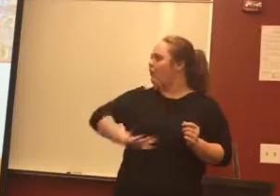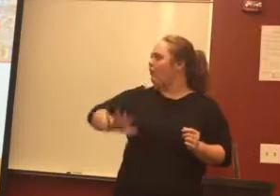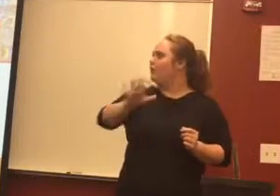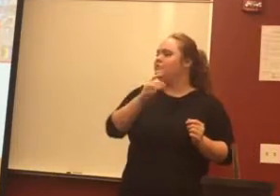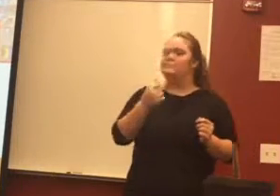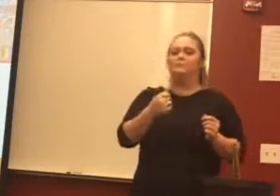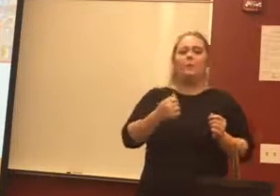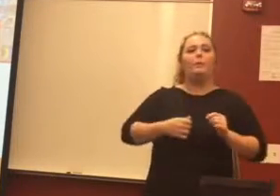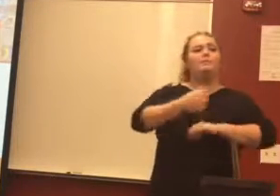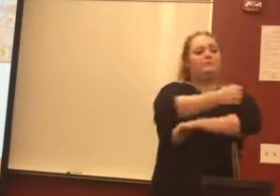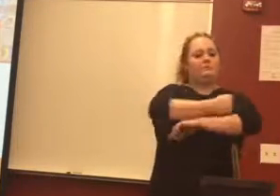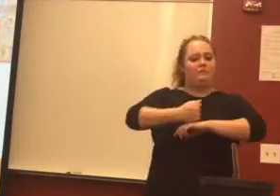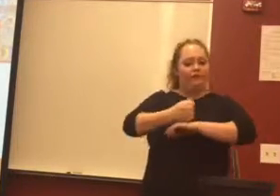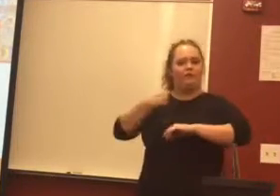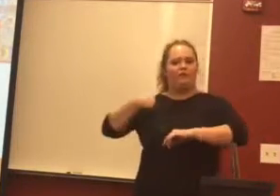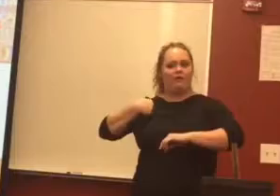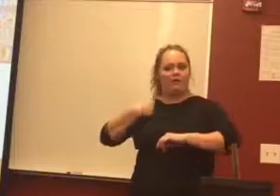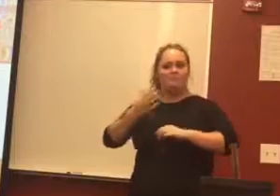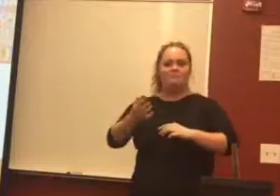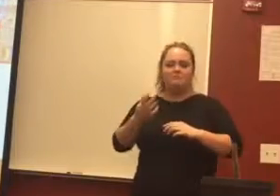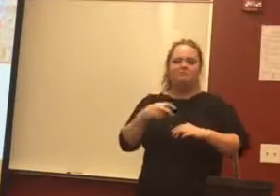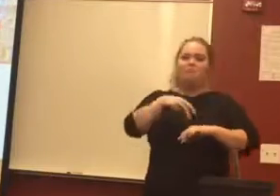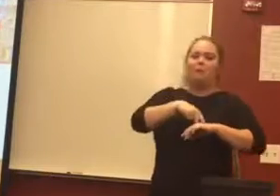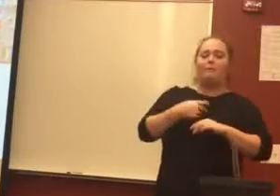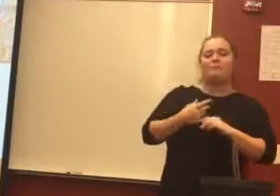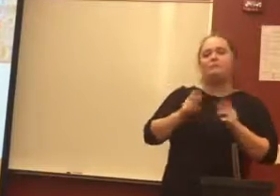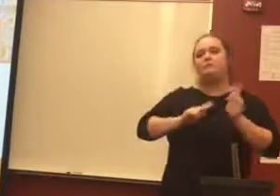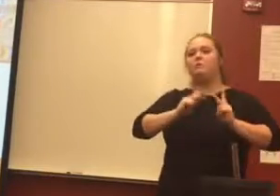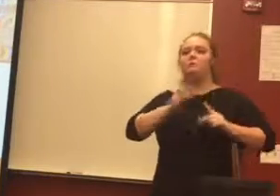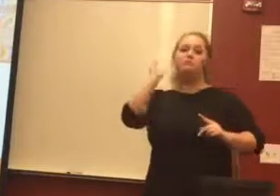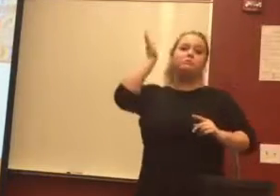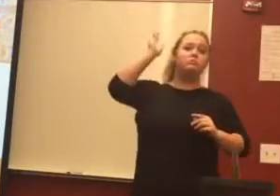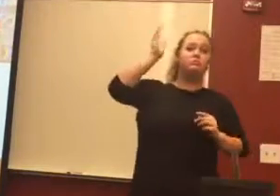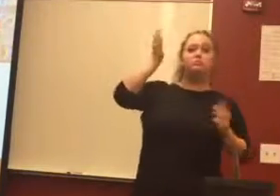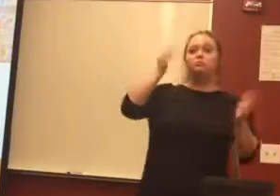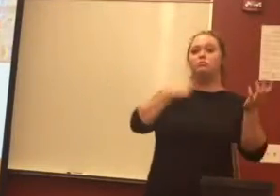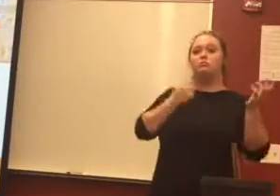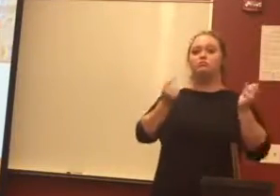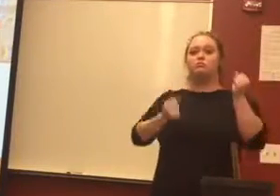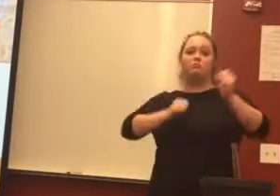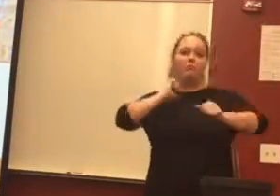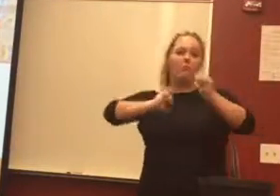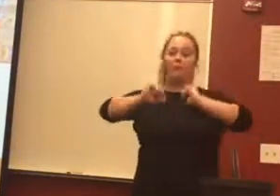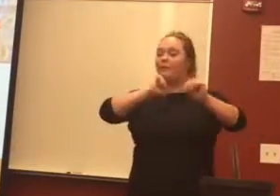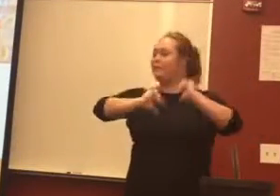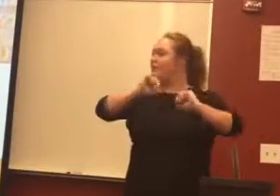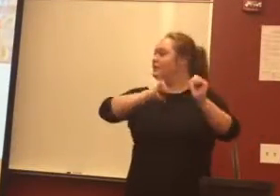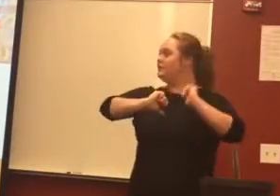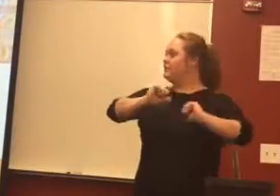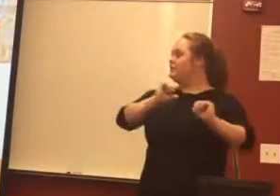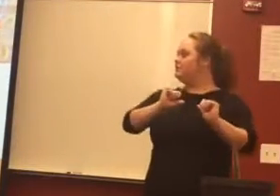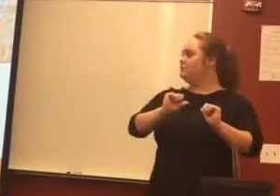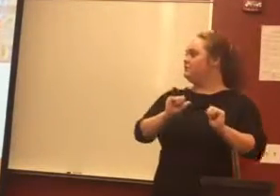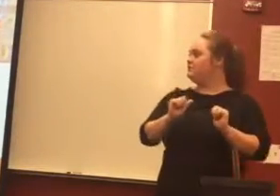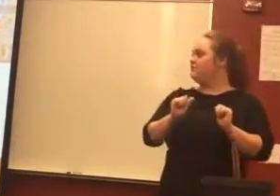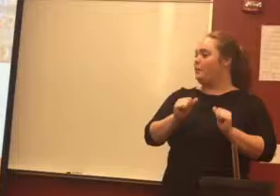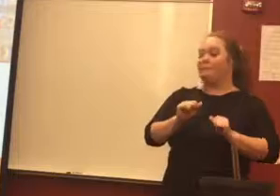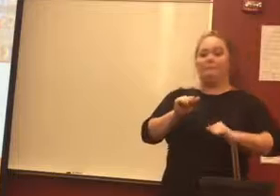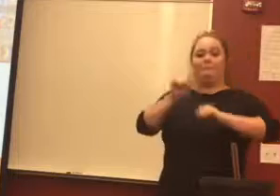were performing, and then you take these little things and you go over mountains to